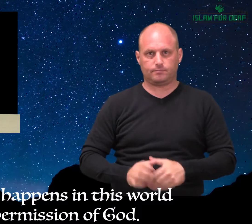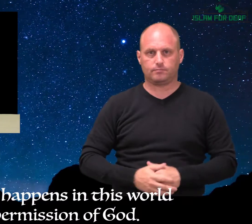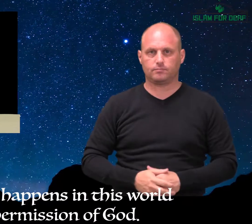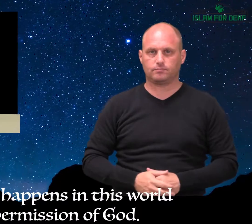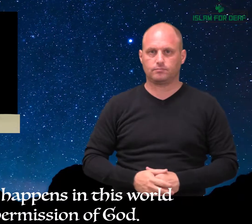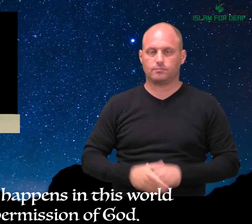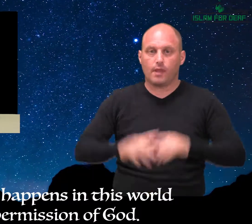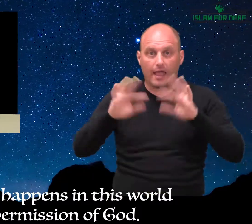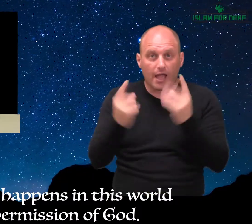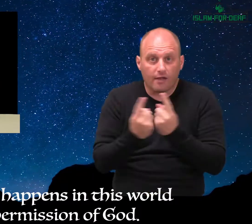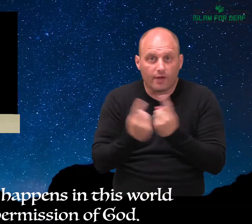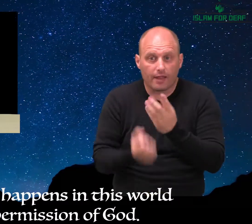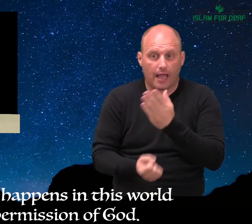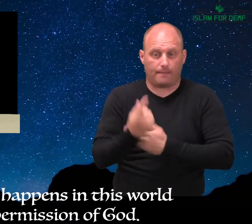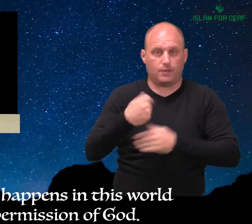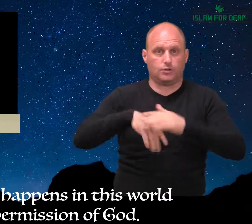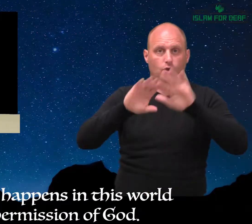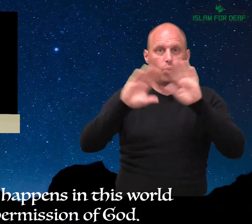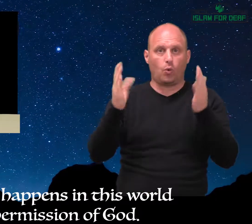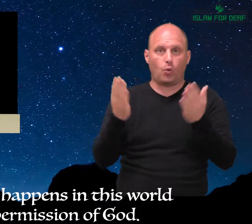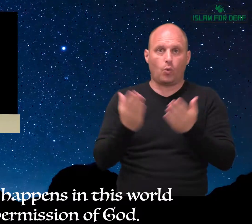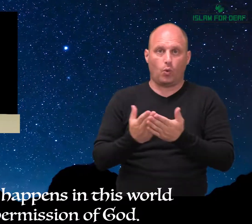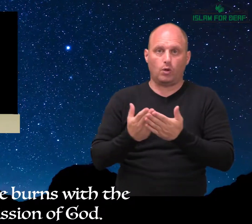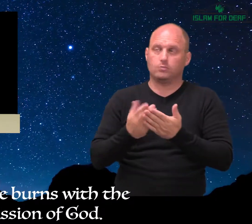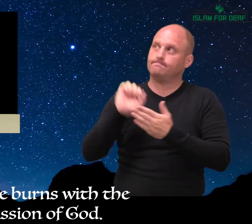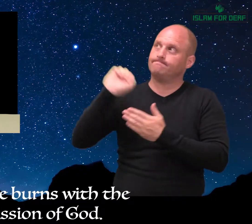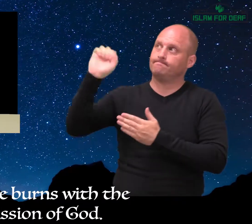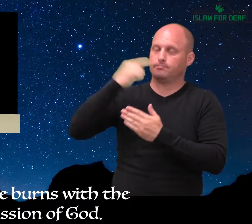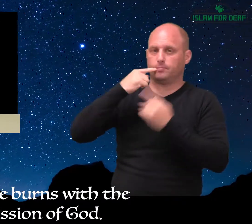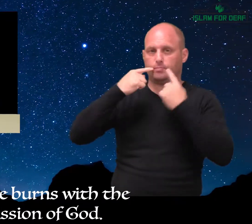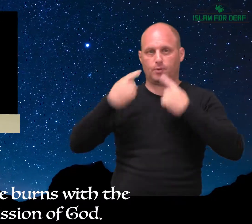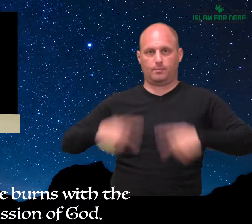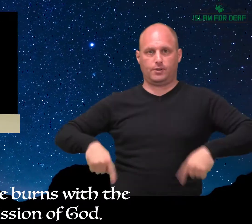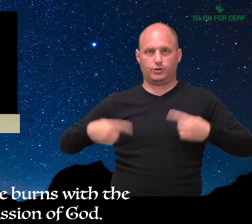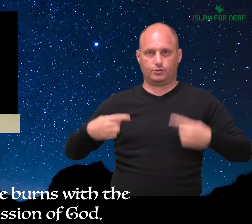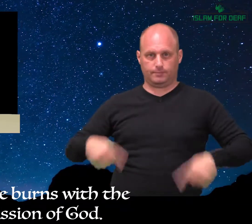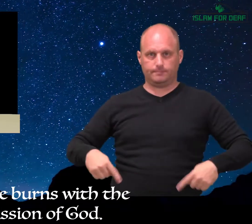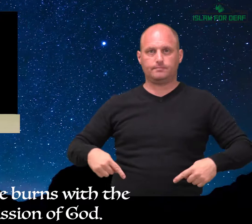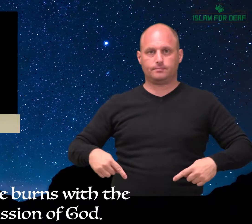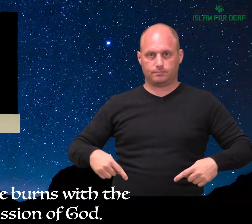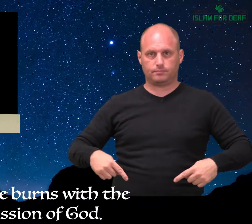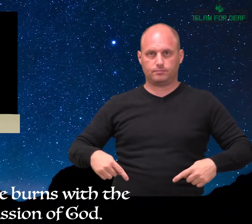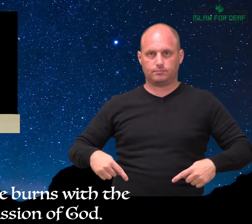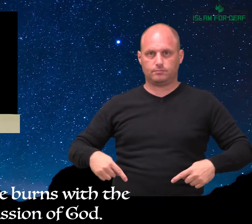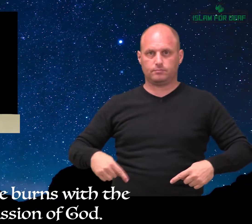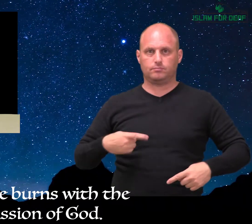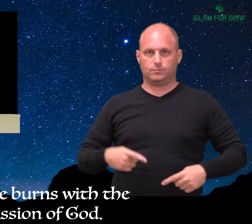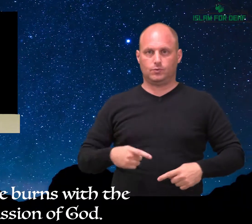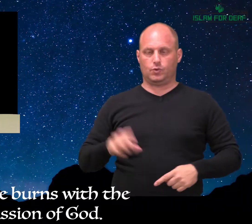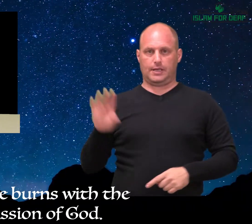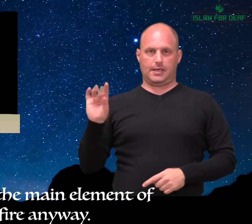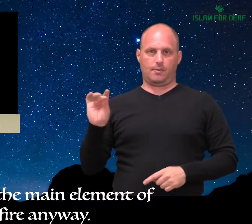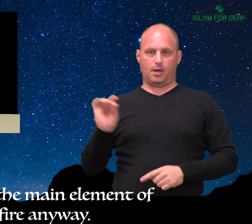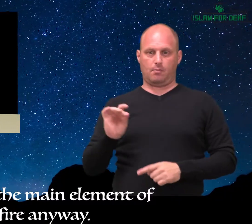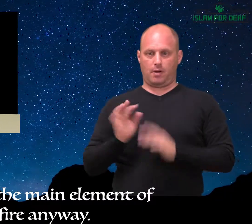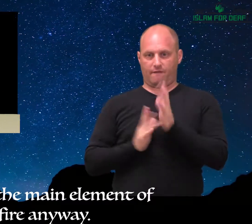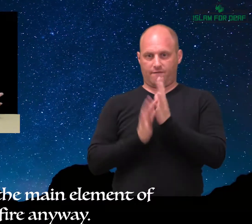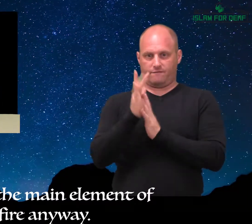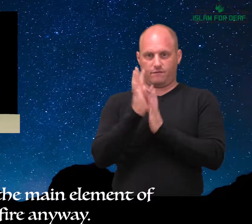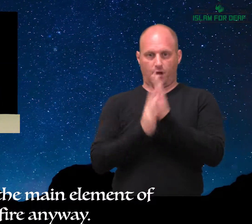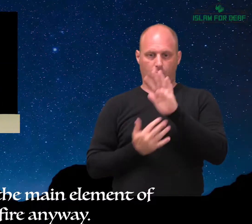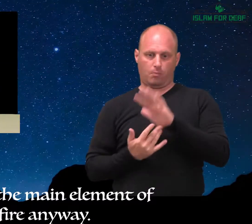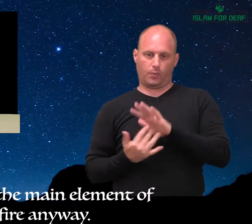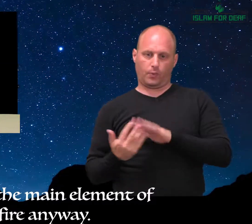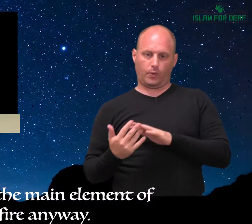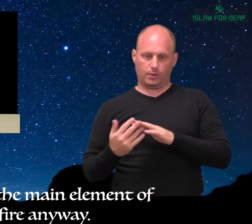So everything happens in this world with the permission of God. So the fire burns with the permission of God. And this